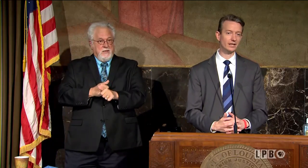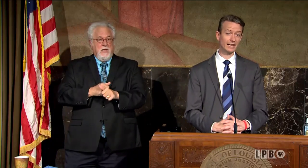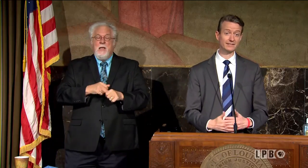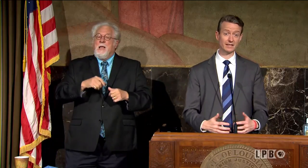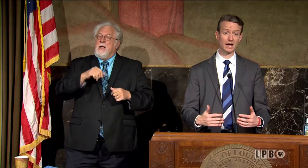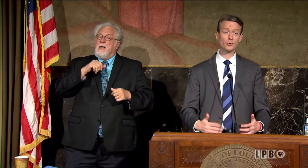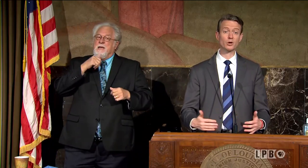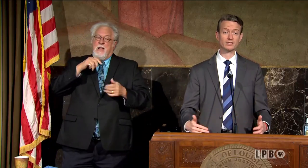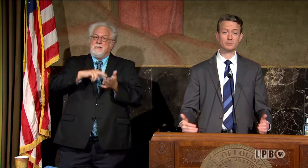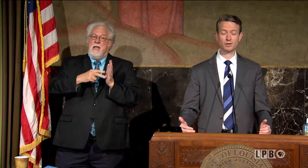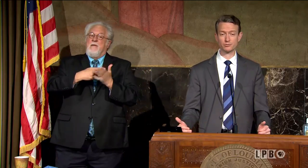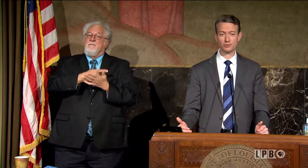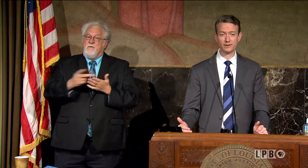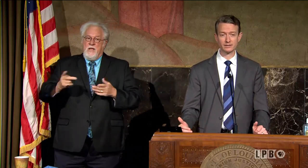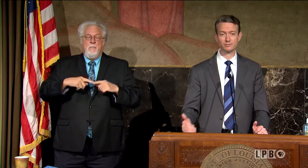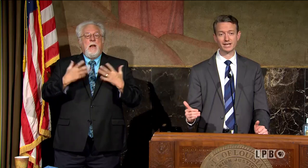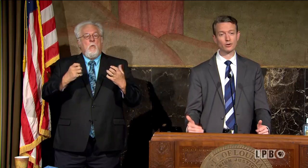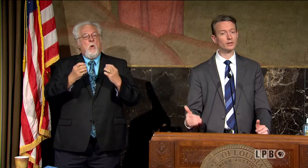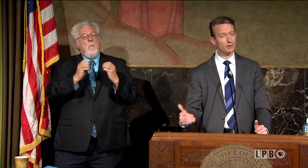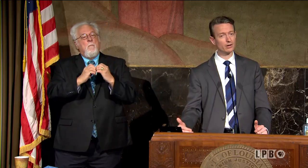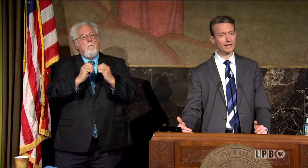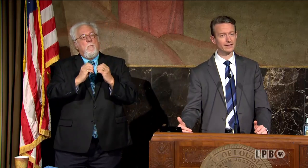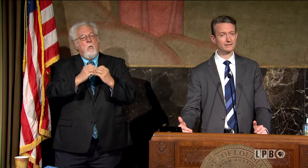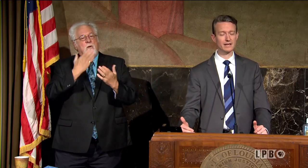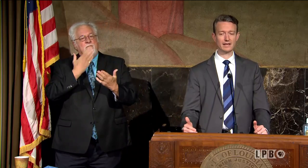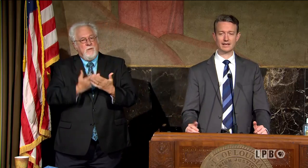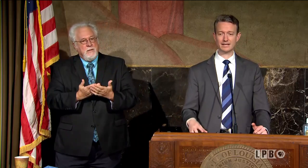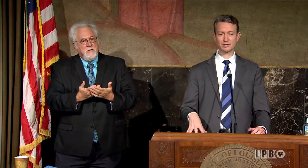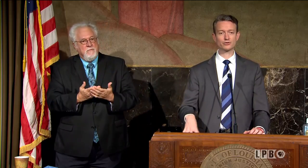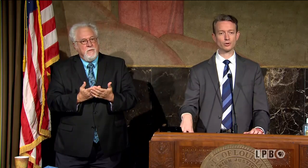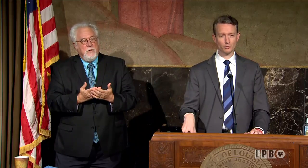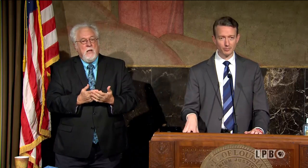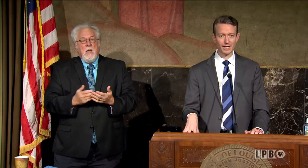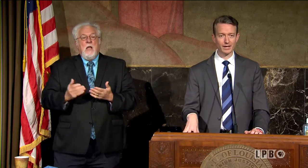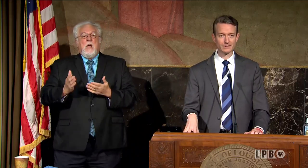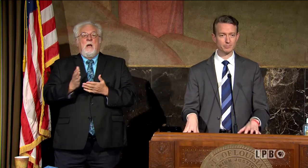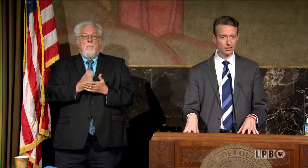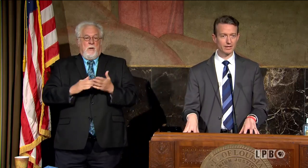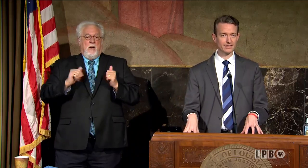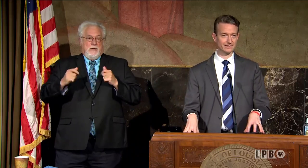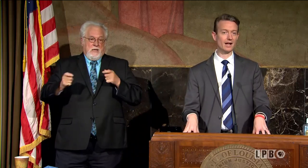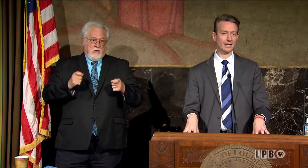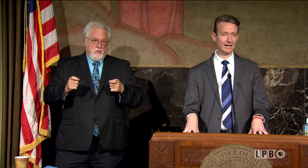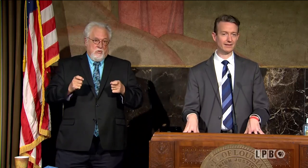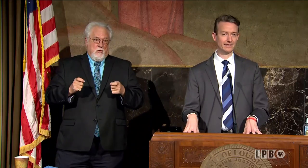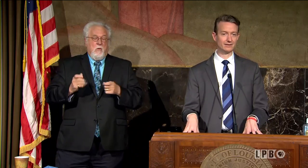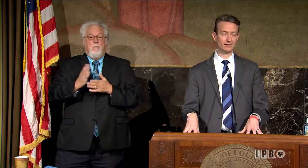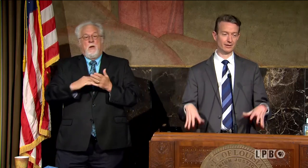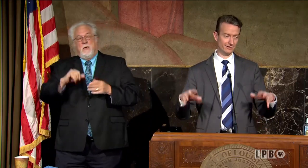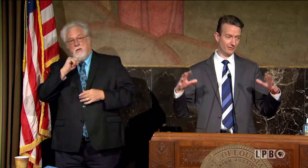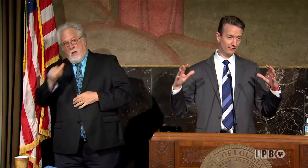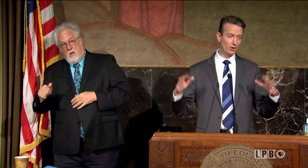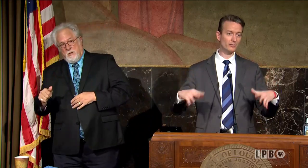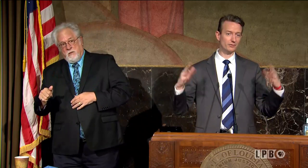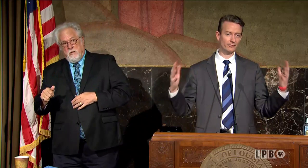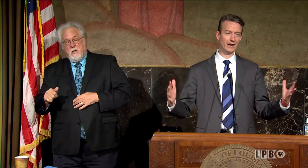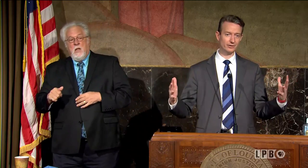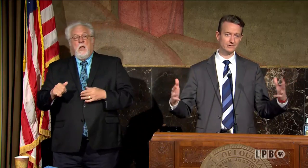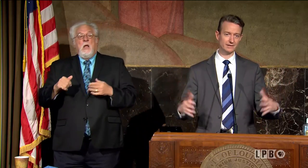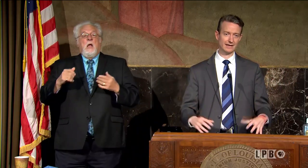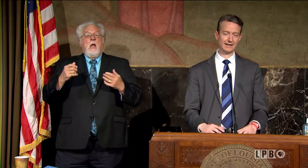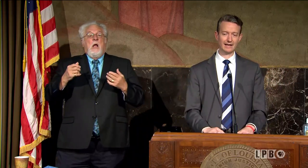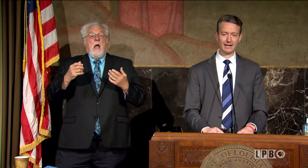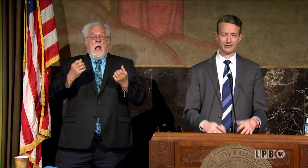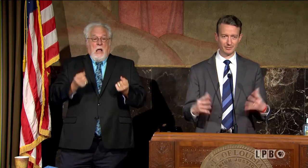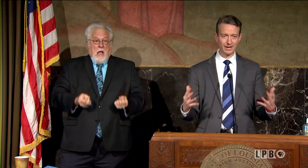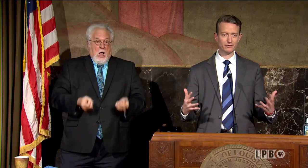that it's failing. I'd say that I would want it to be much more effective. But again, only part of that is controllable by us. Part of that is not. And I think the volume of the